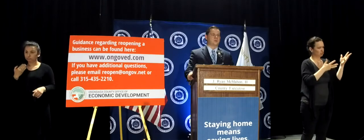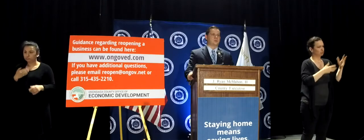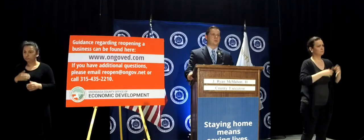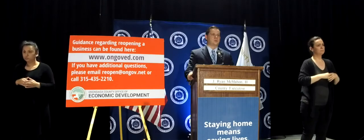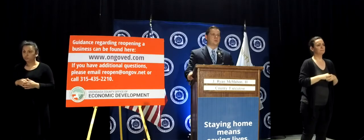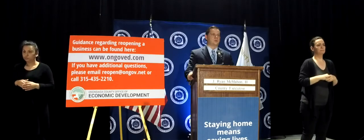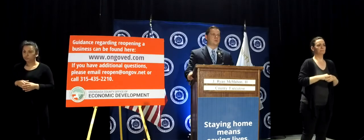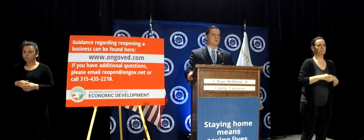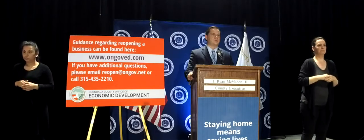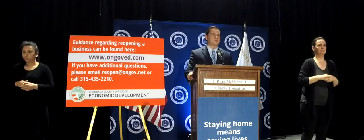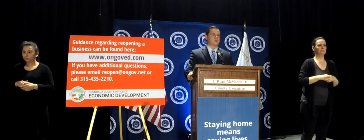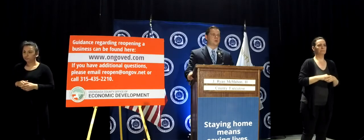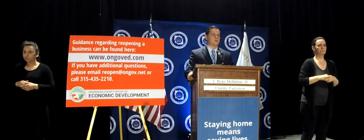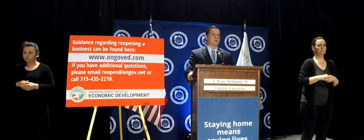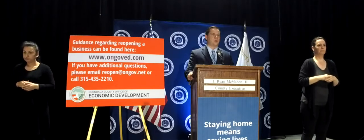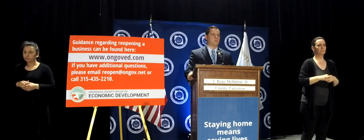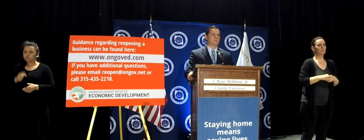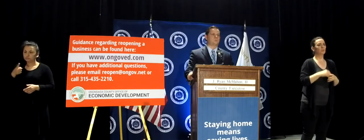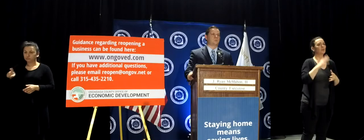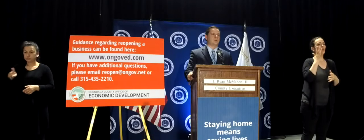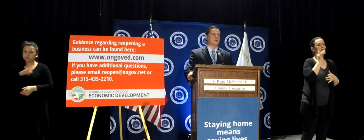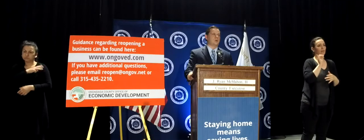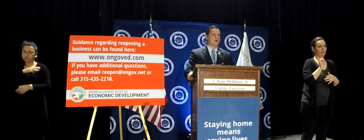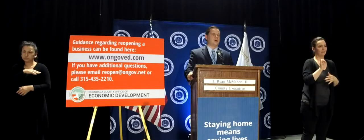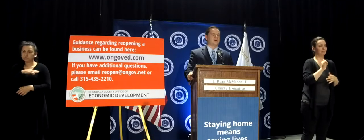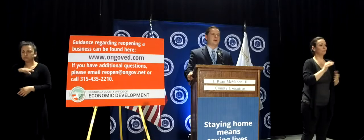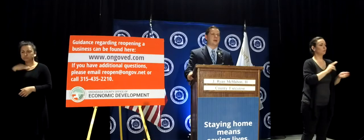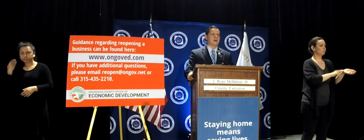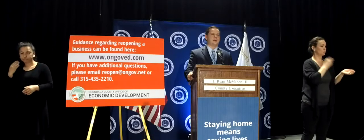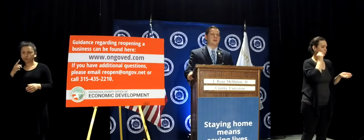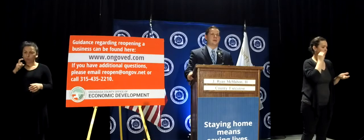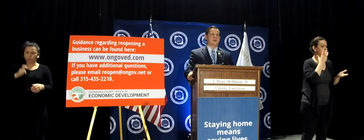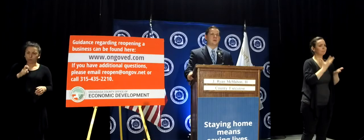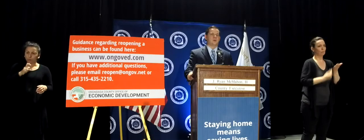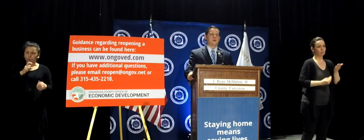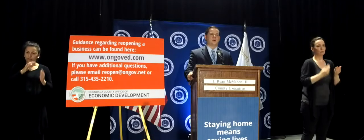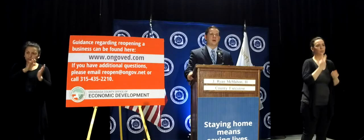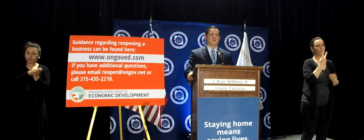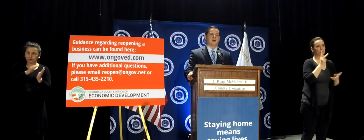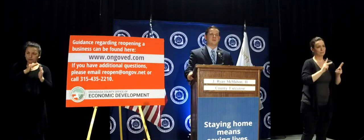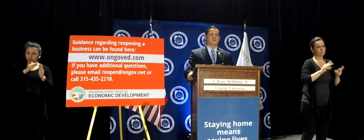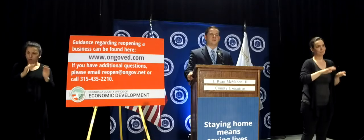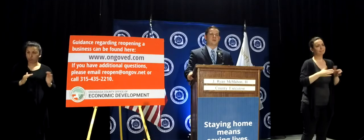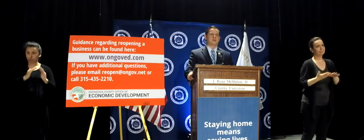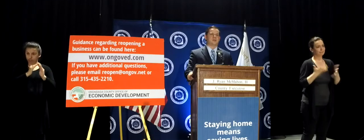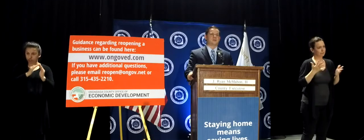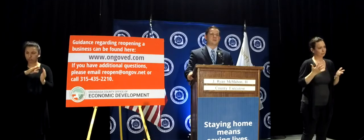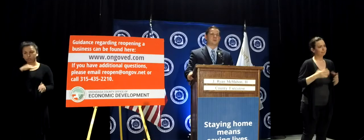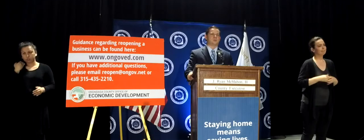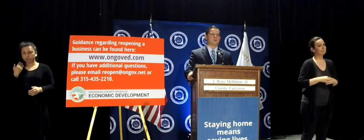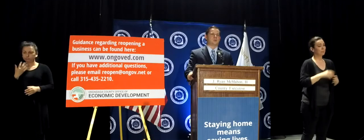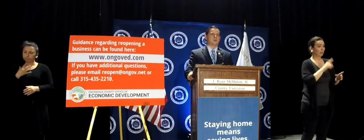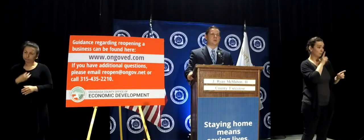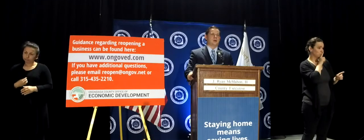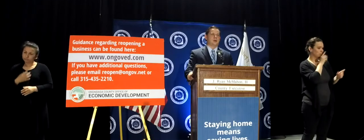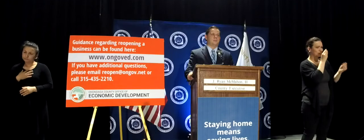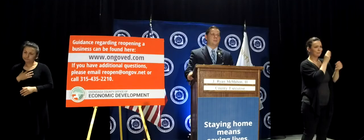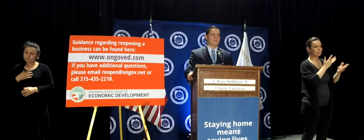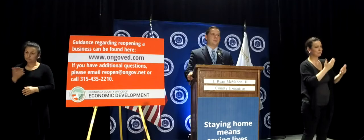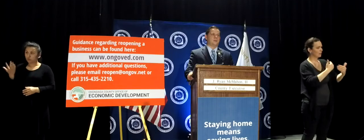we did lose 2 individuals in a nursing home. Again, we don't have a lot of information as to